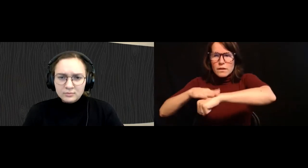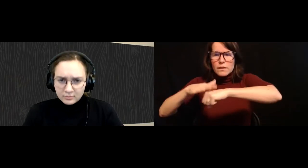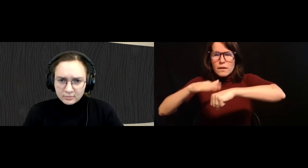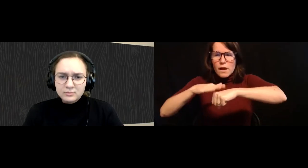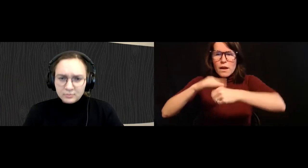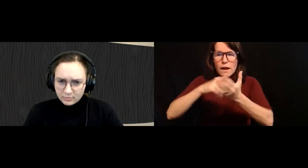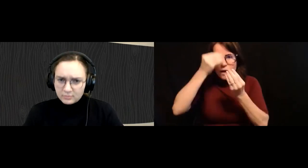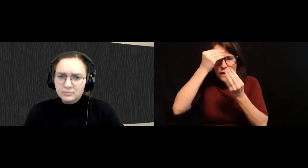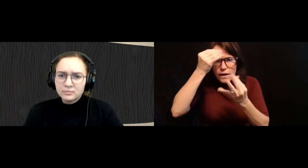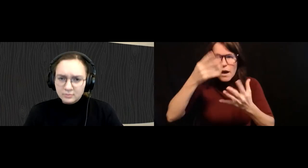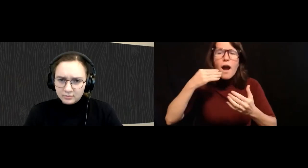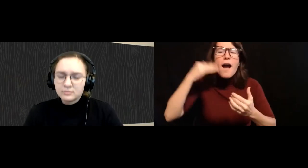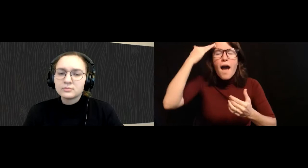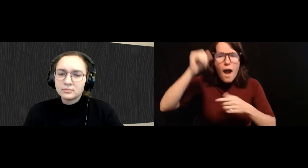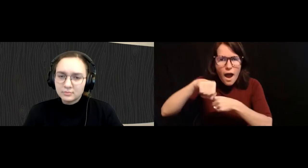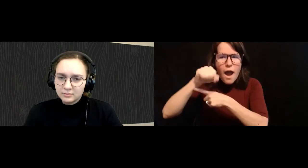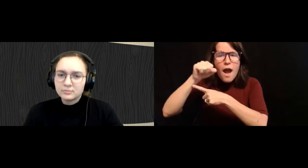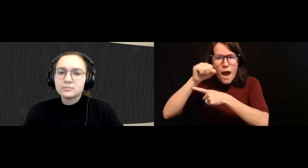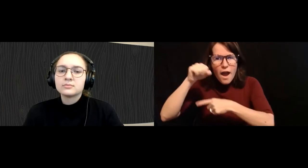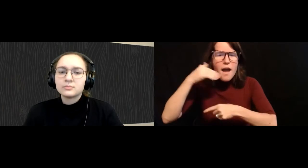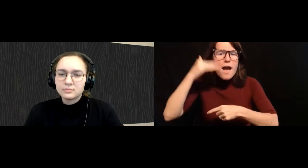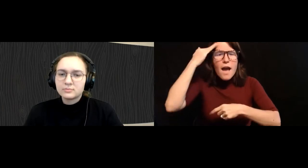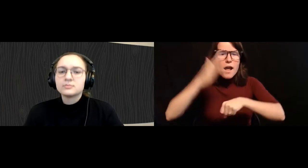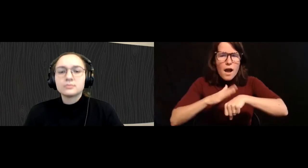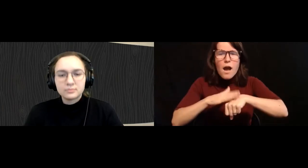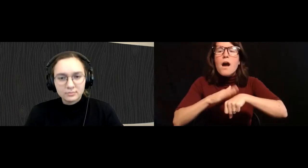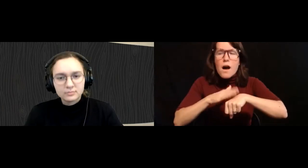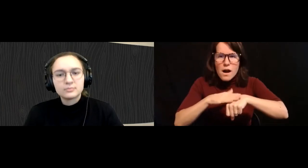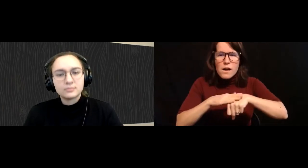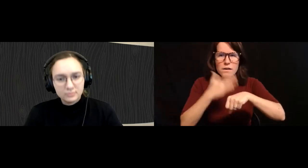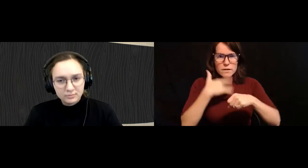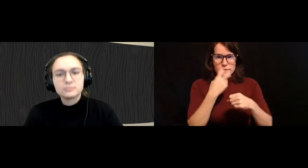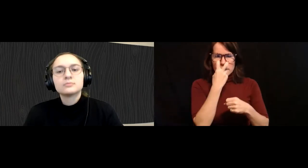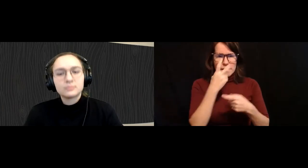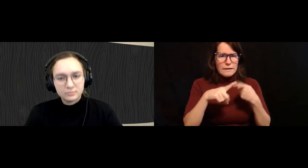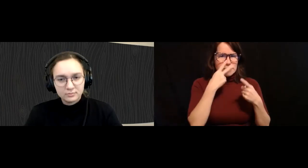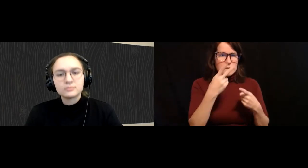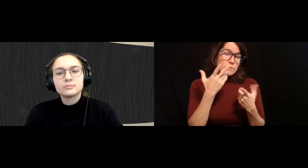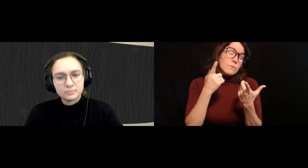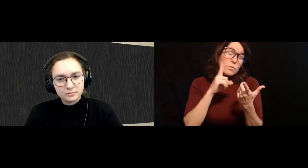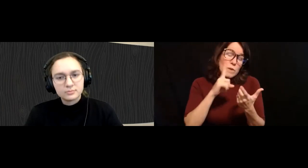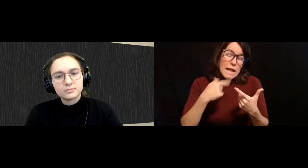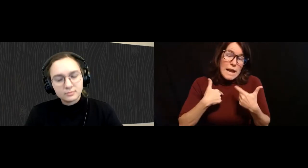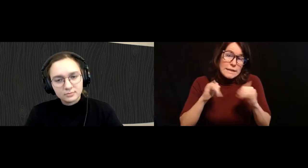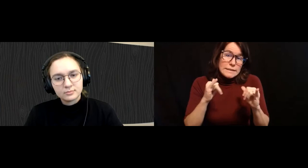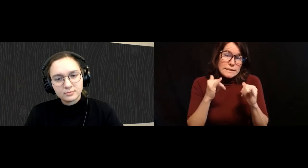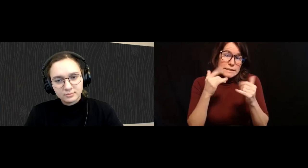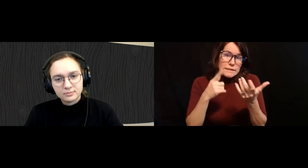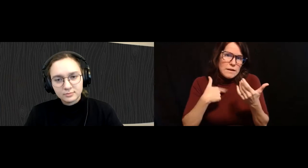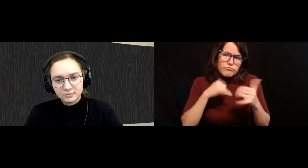And there's all different kinds of, there's information that is given at different parts on different parts of the